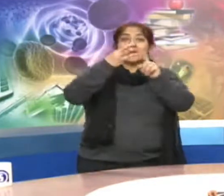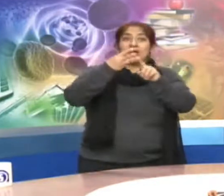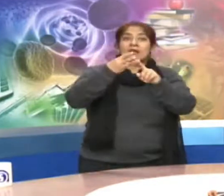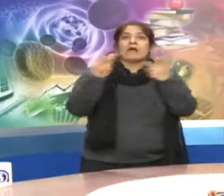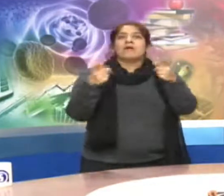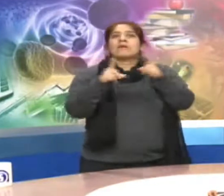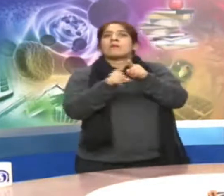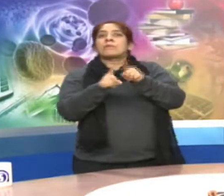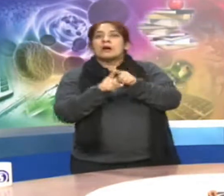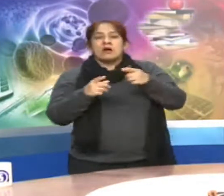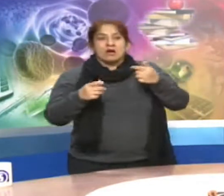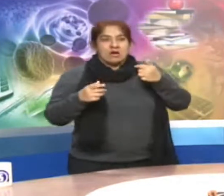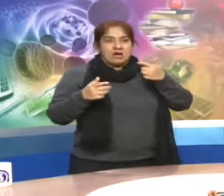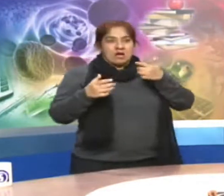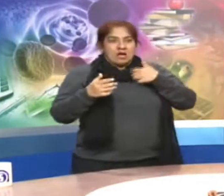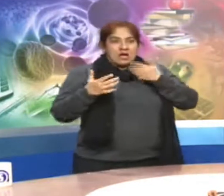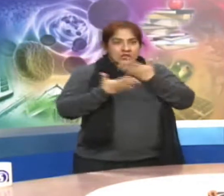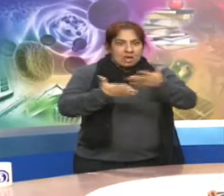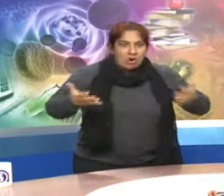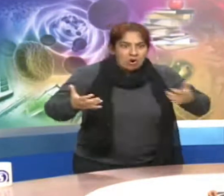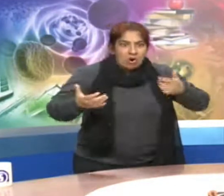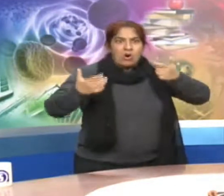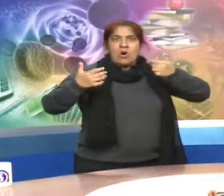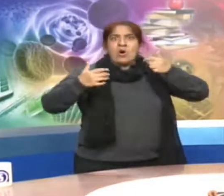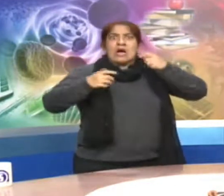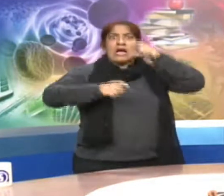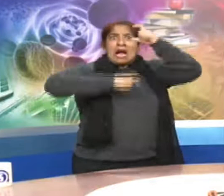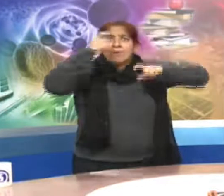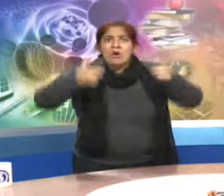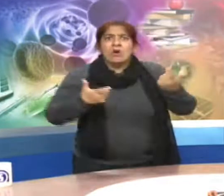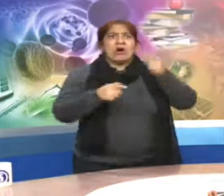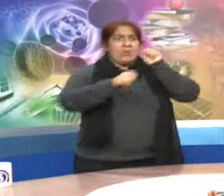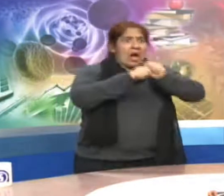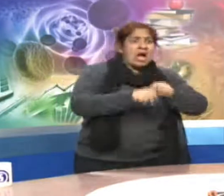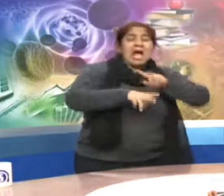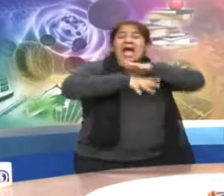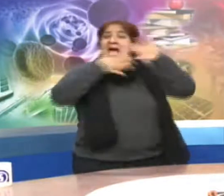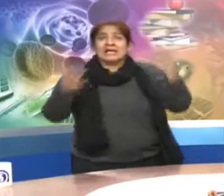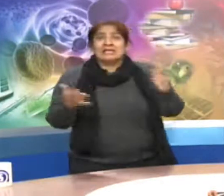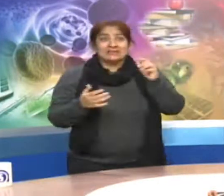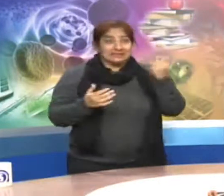Number 3 is compensates for consumer loss.